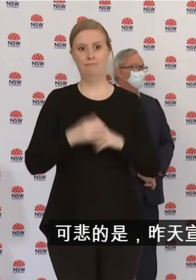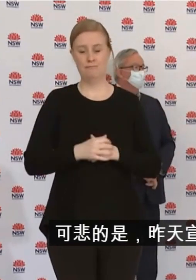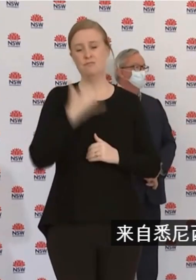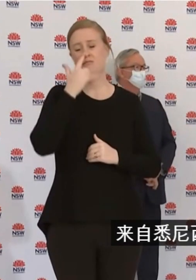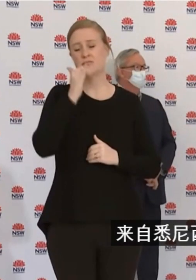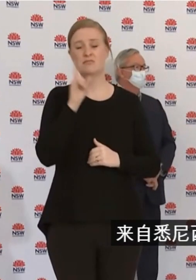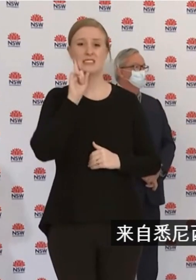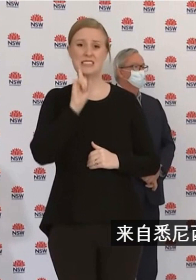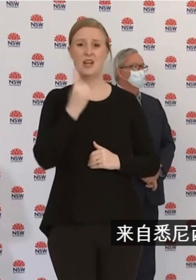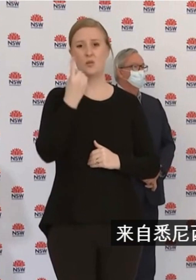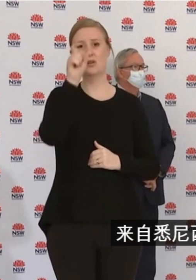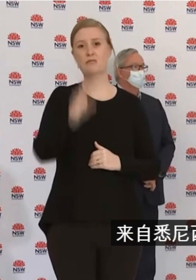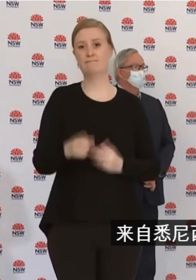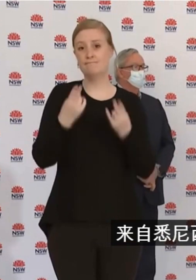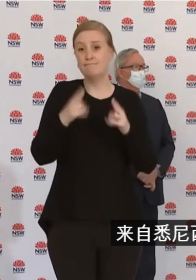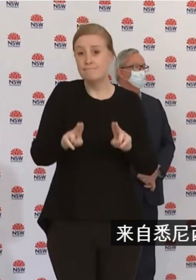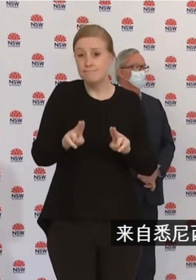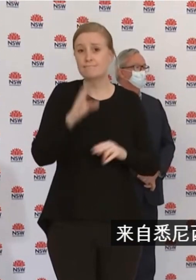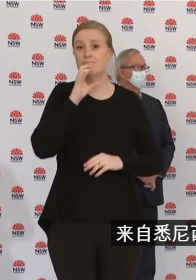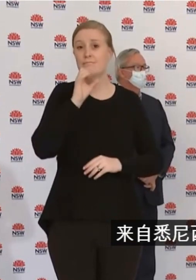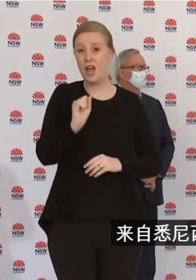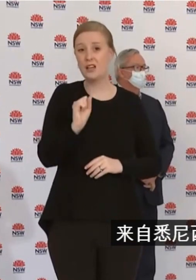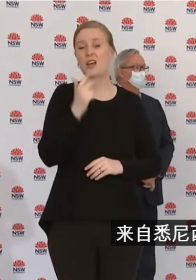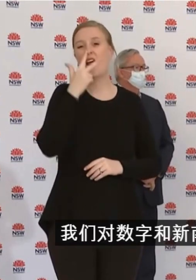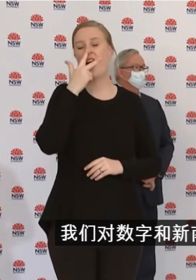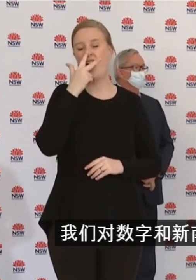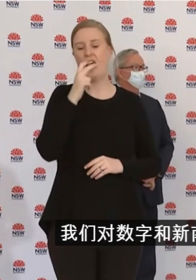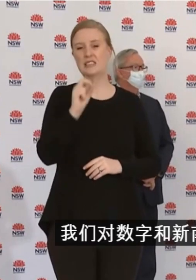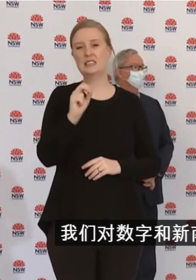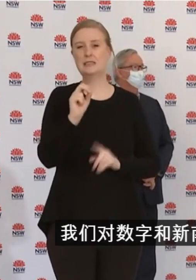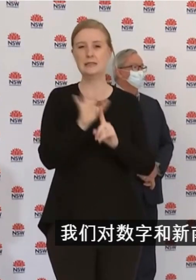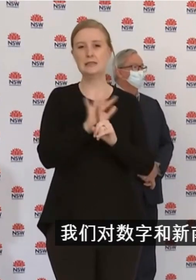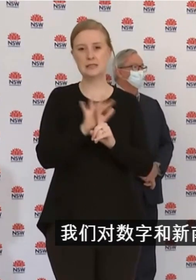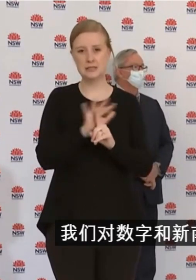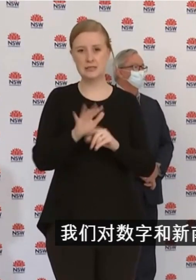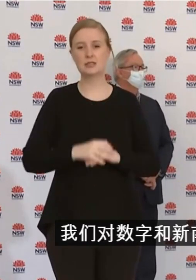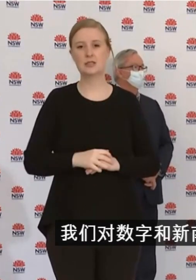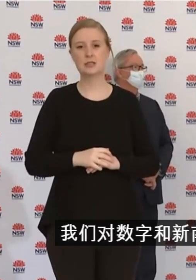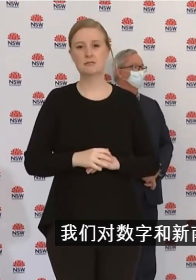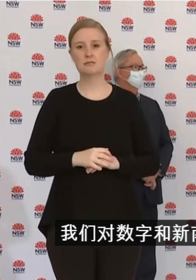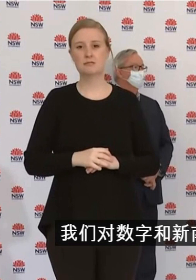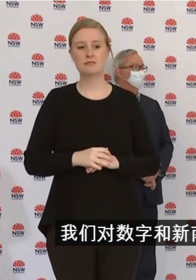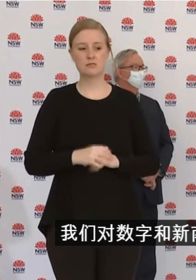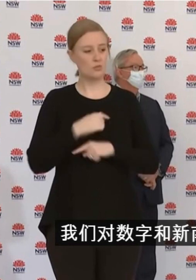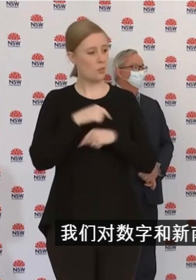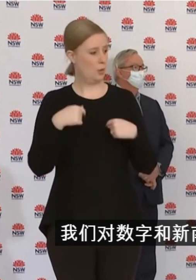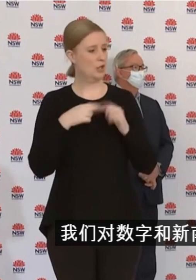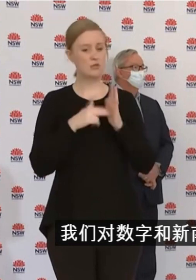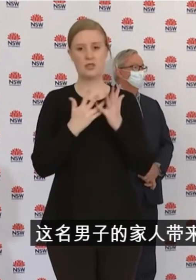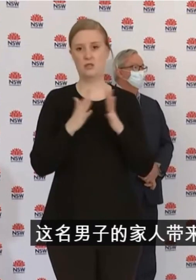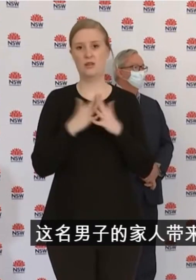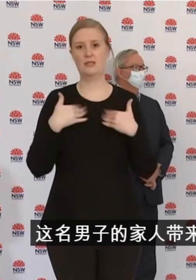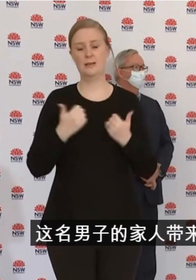his 80s from Sydney's southwest, which is included in today's numbers. And New South Wales Health, we express our condolences